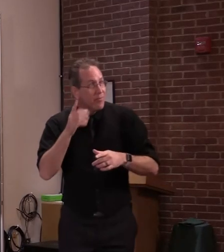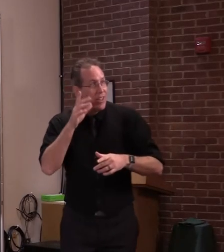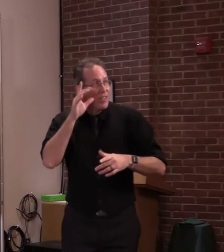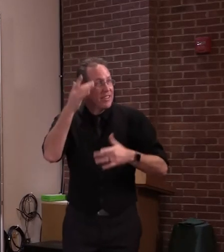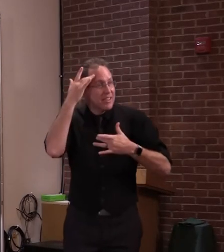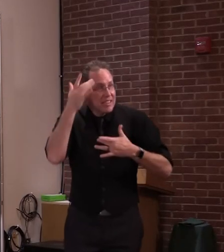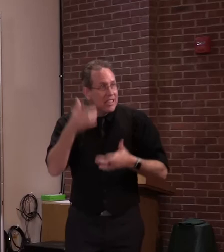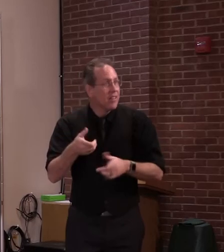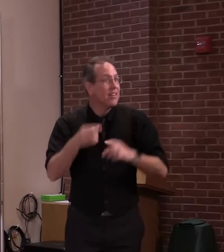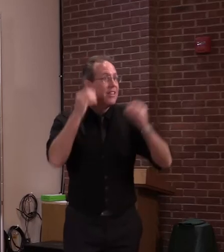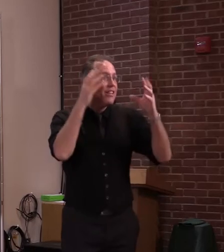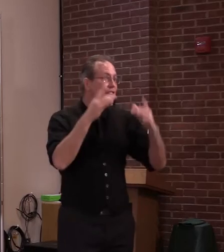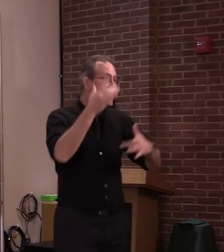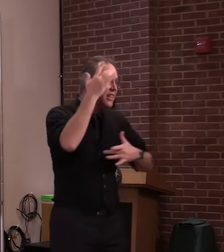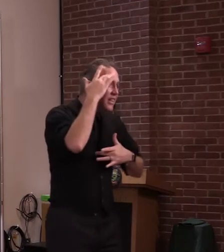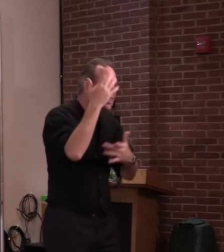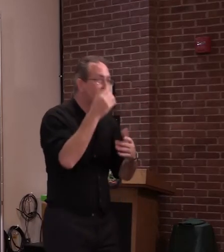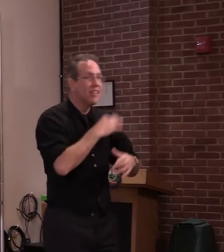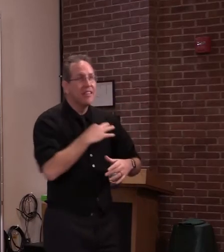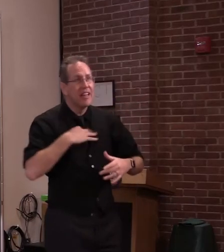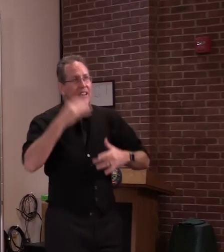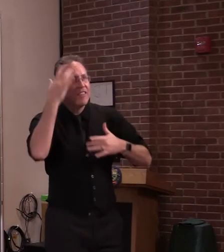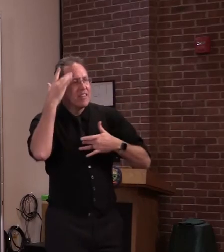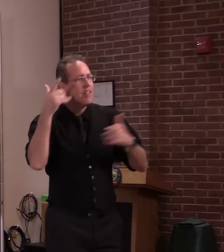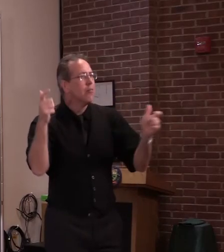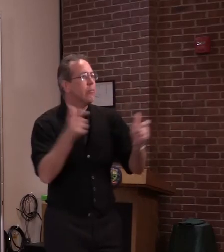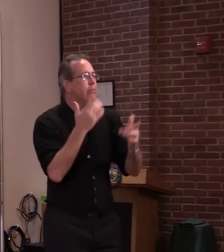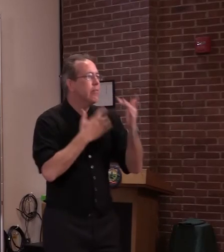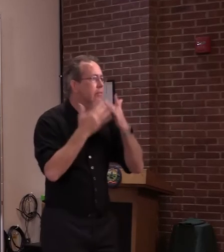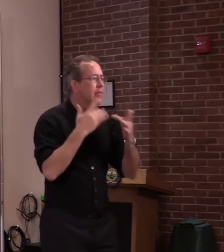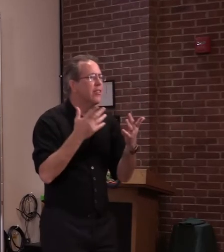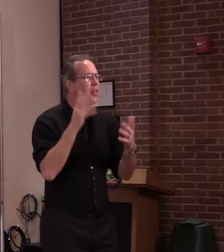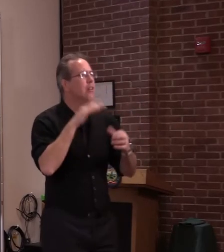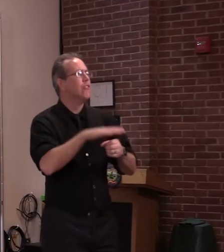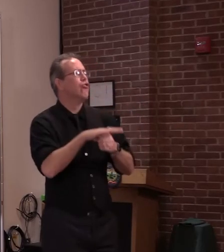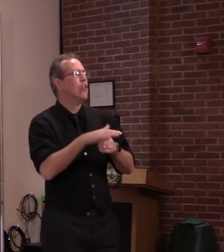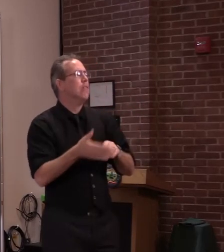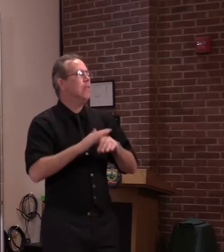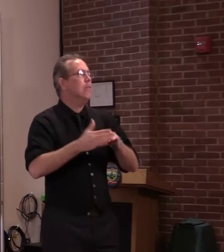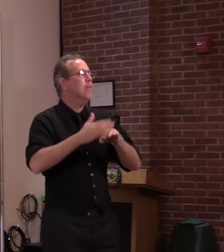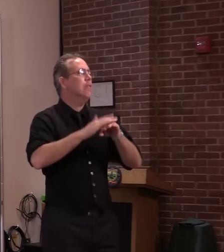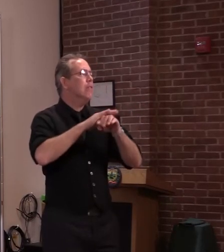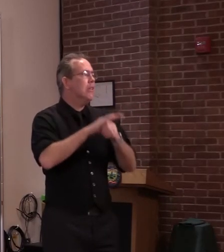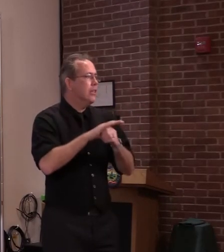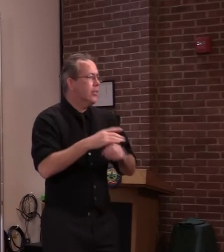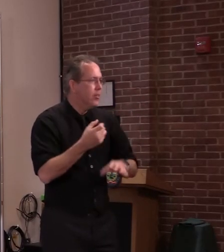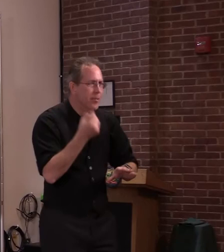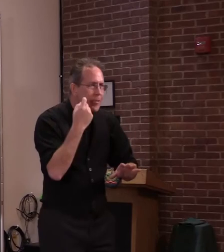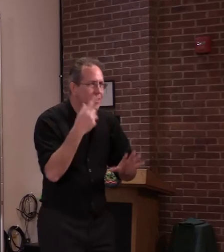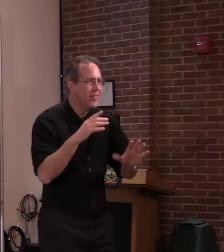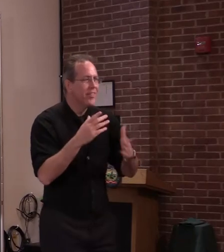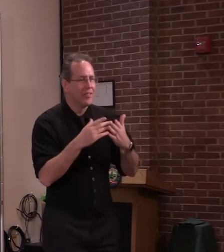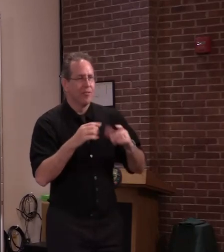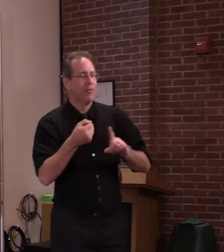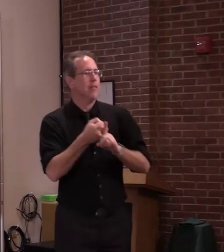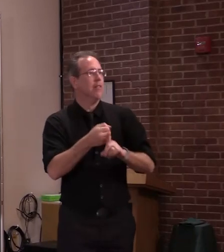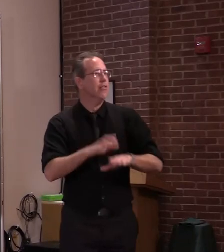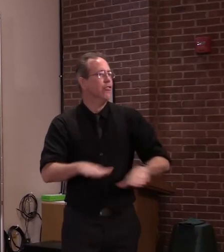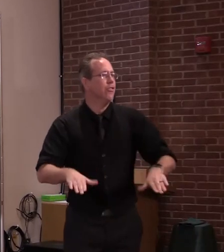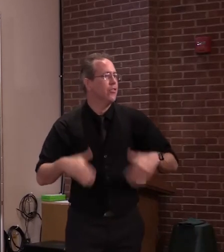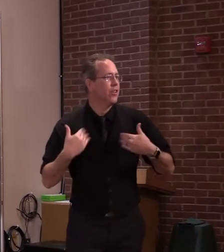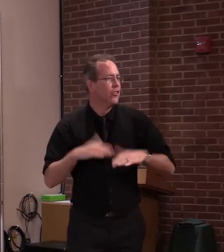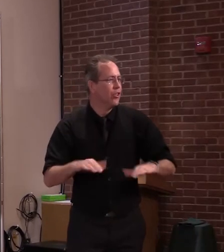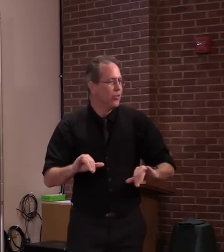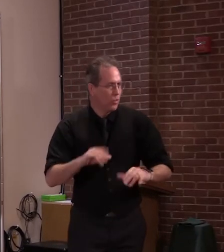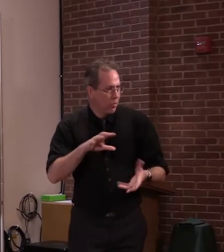are already strained and stressed. So for those families of this age group, I really think be prepared for a lot of disruption, and it's